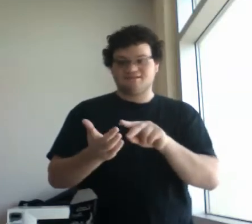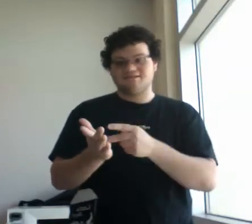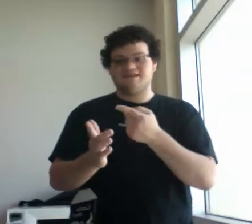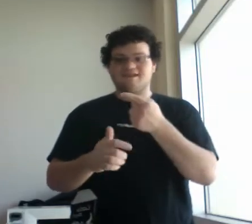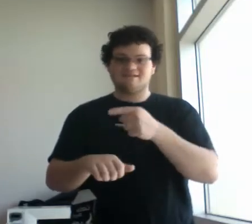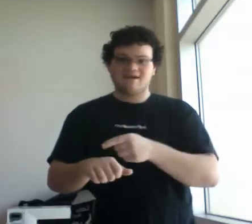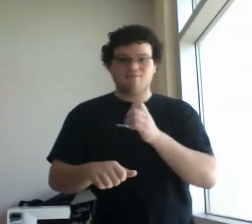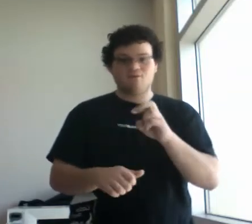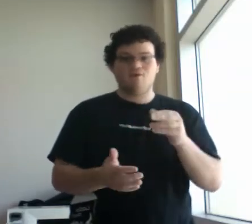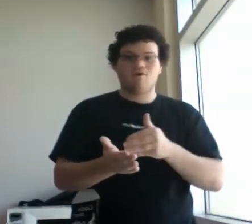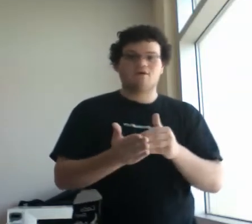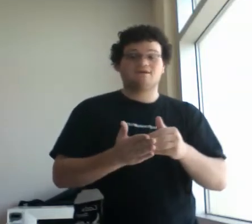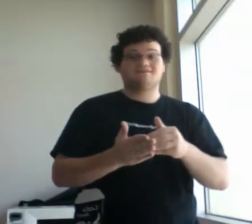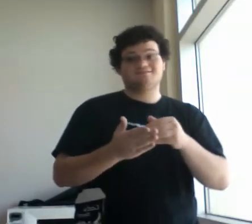best possible care.